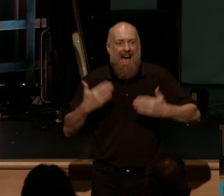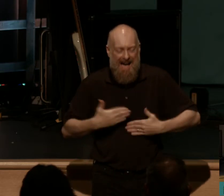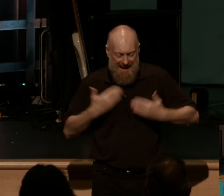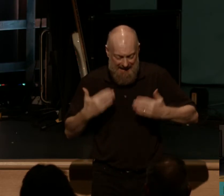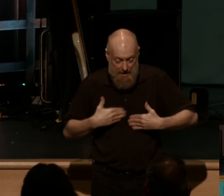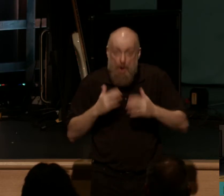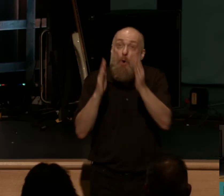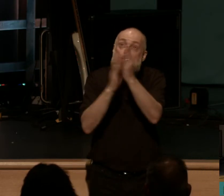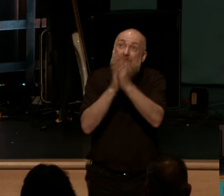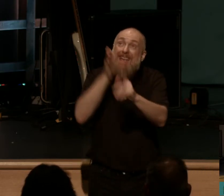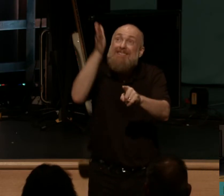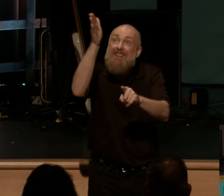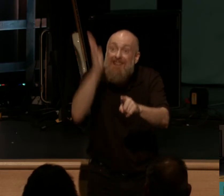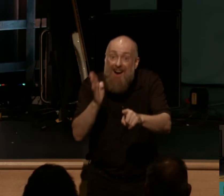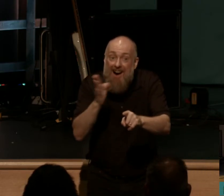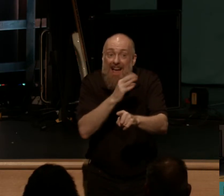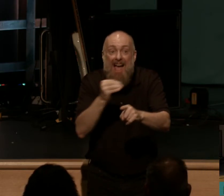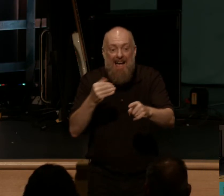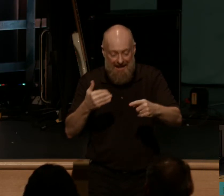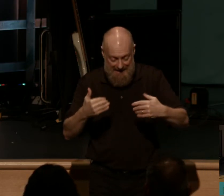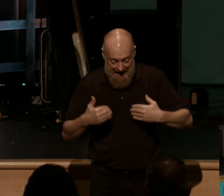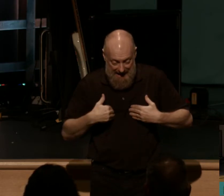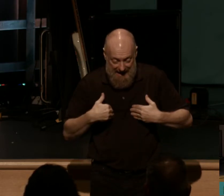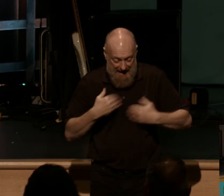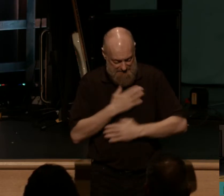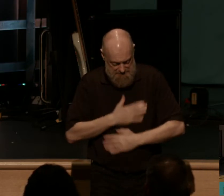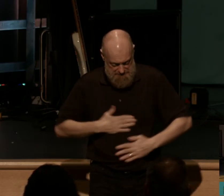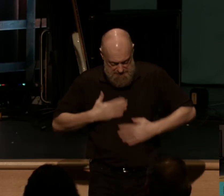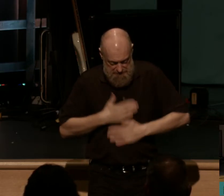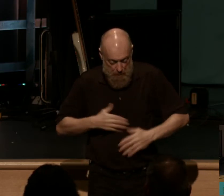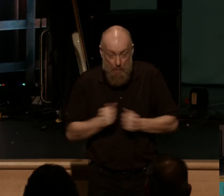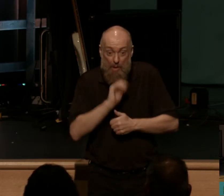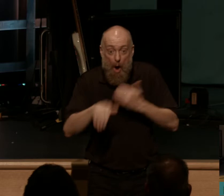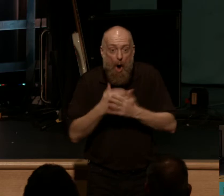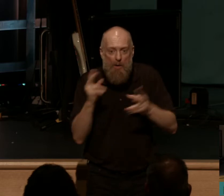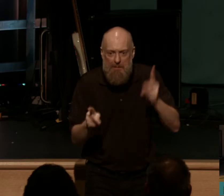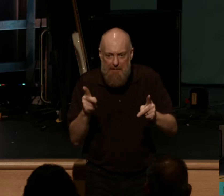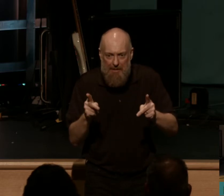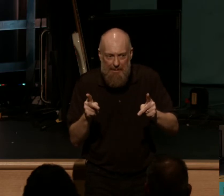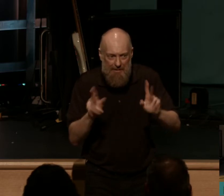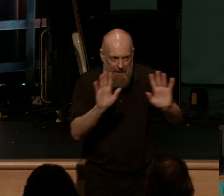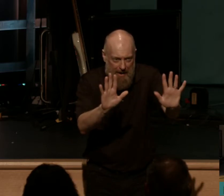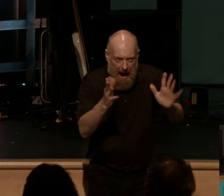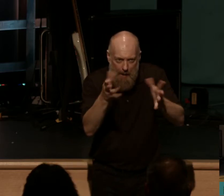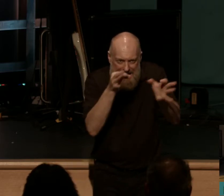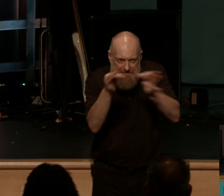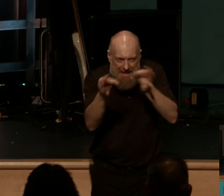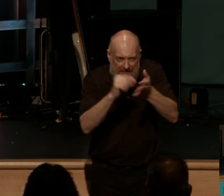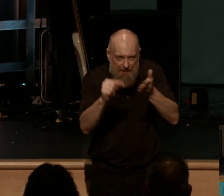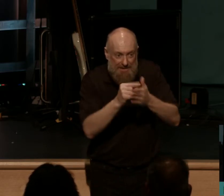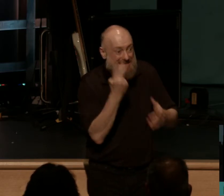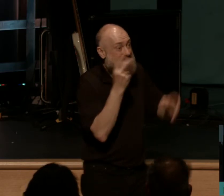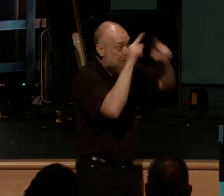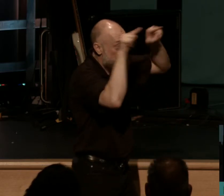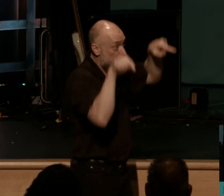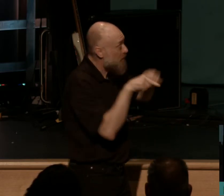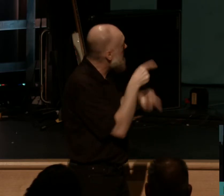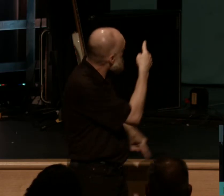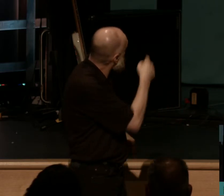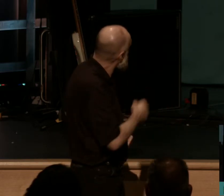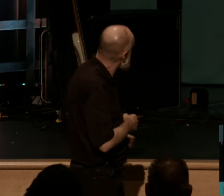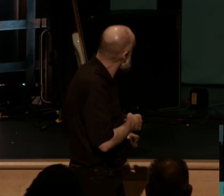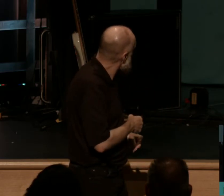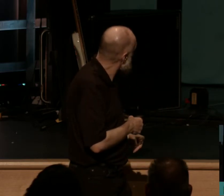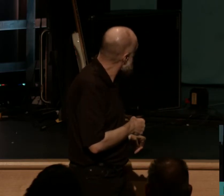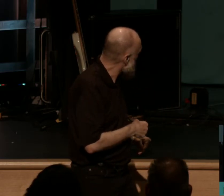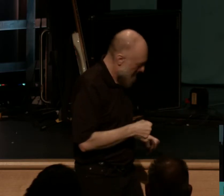hearts, praising God and having favor with all the people. I wanna break this verse down on the screen for you. I wanna put up,